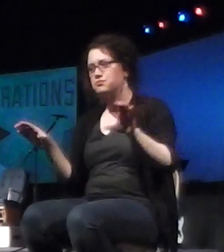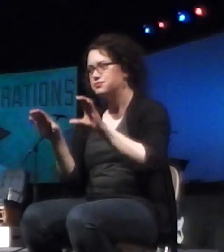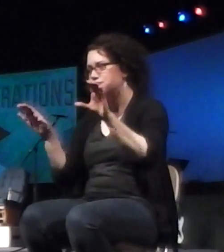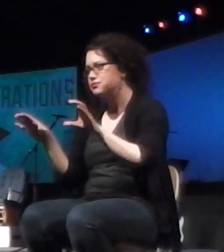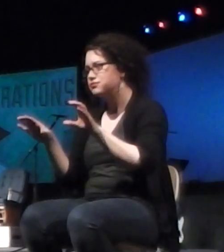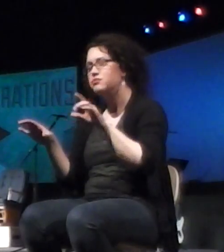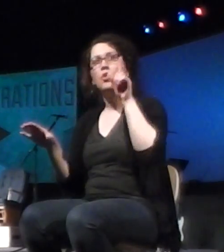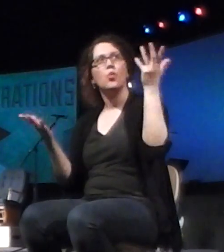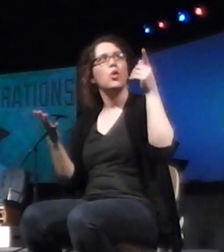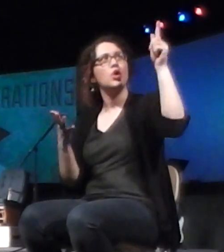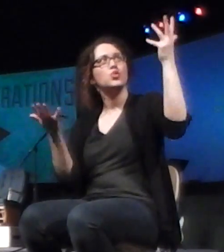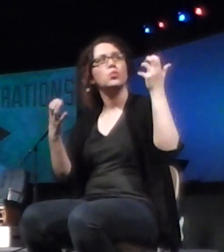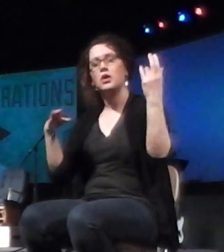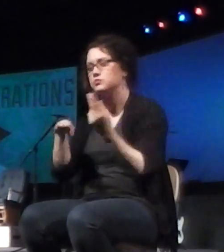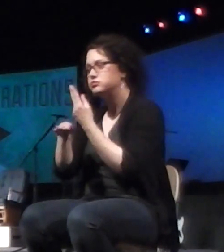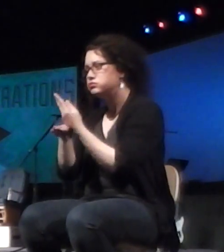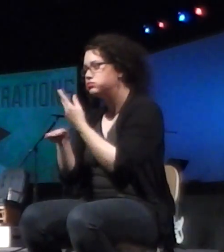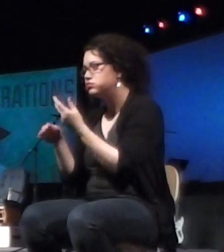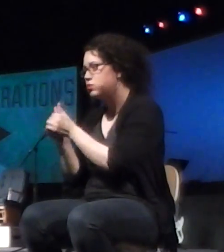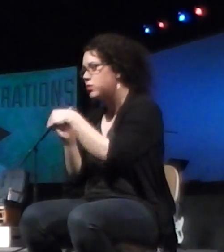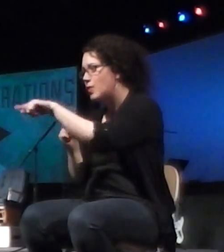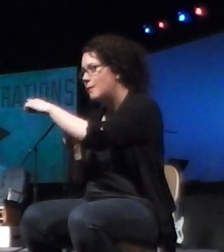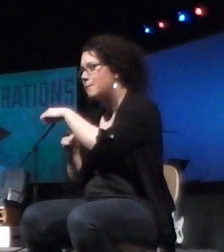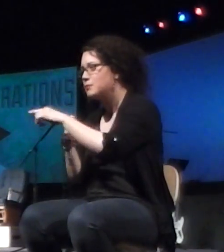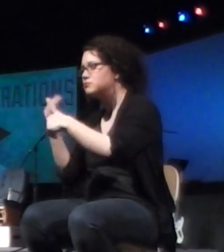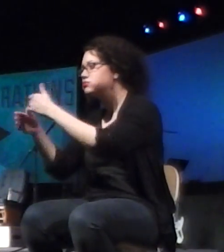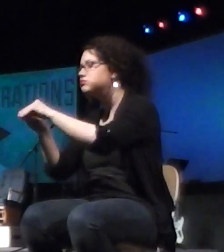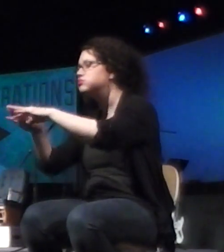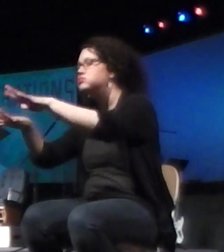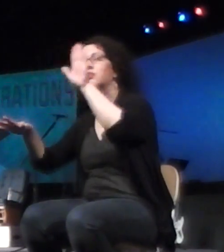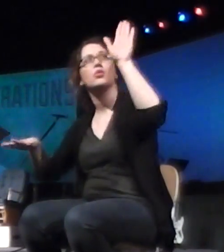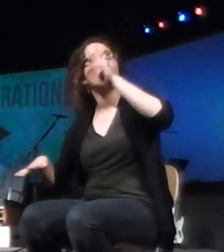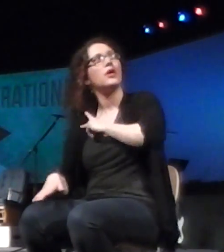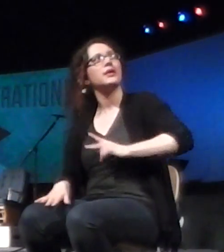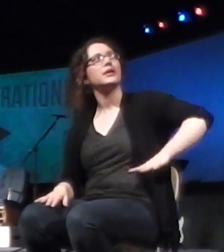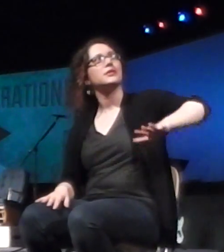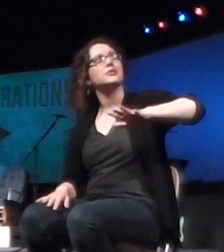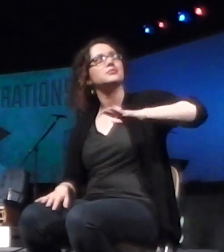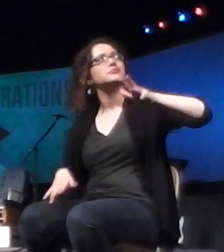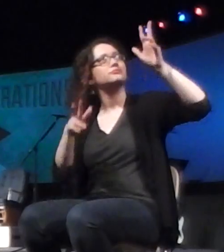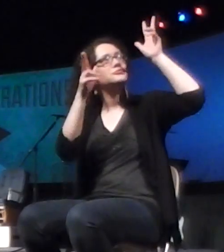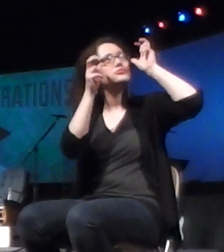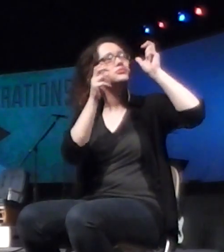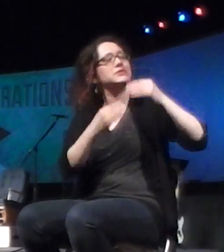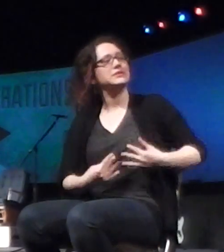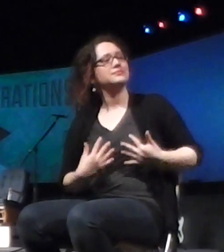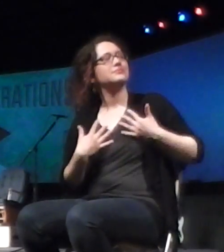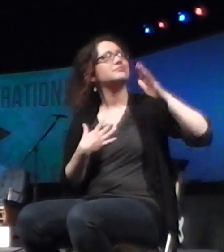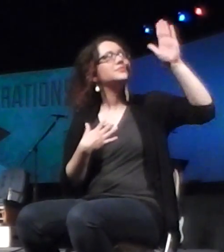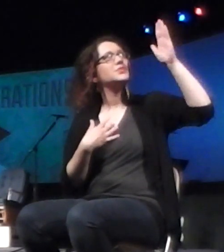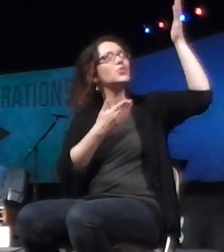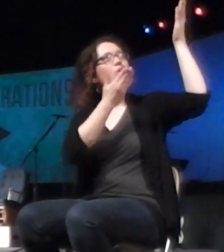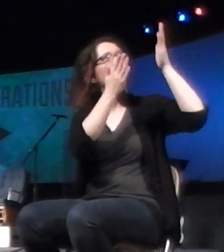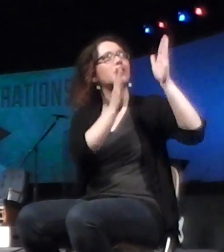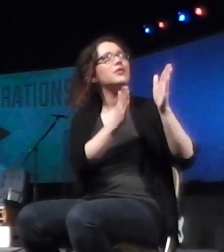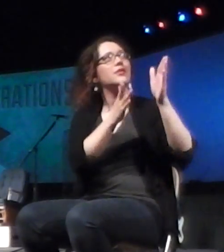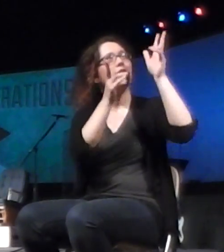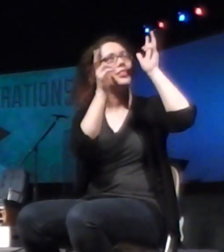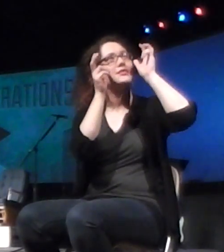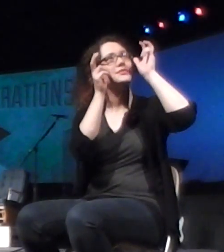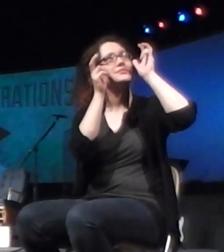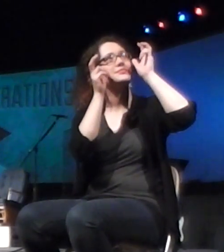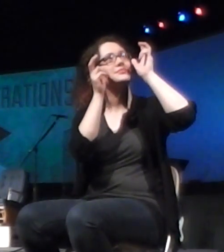the kingdom of God forward in this generation? Speak, Lord, for your servants are listening. Lord, would you speak to the older